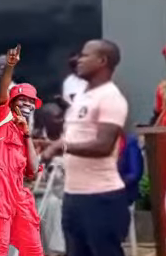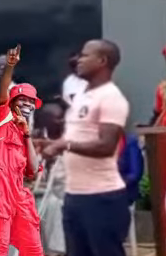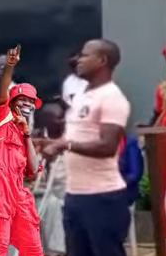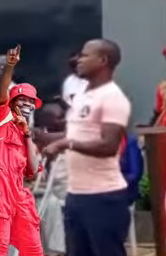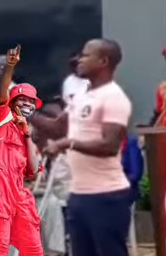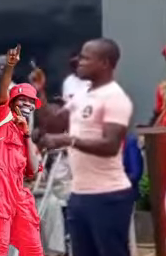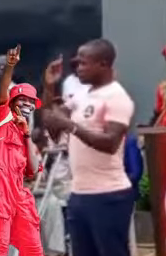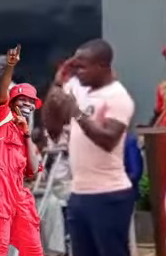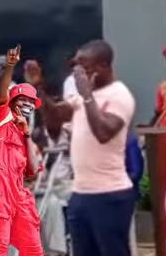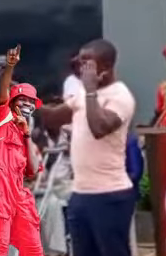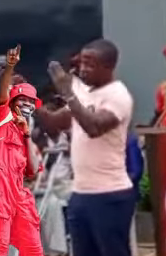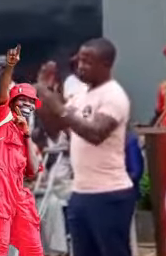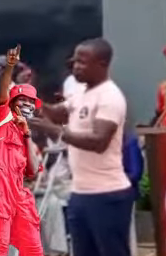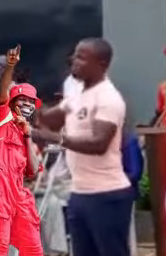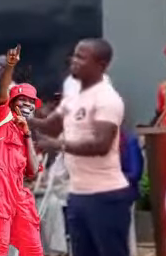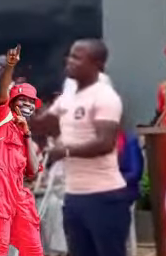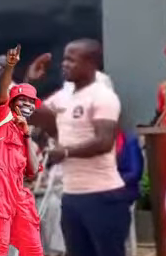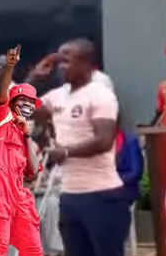We salute you.